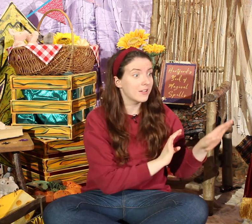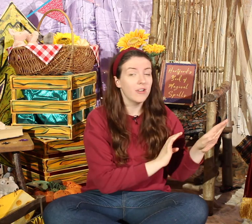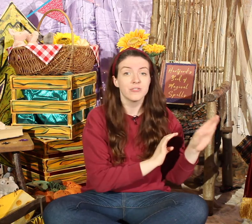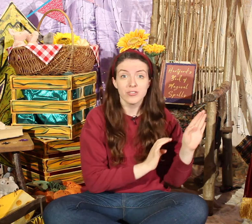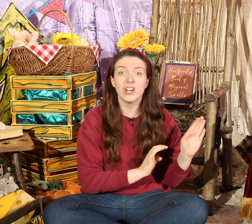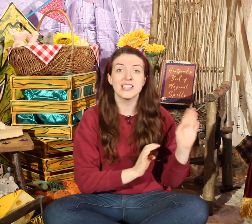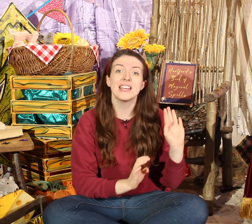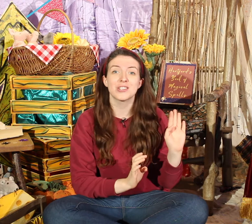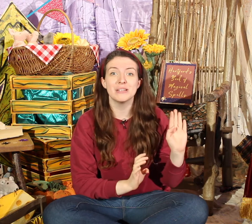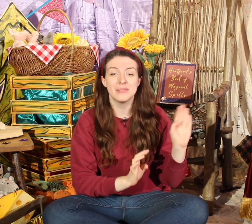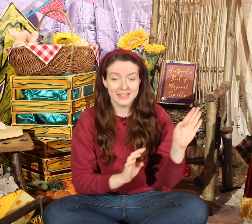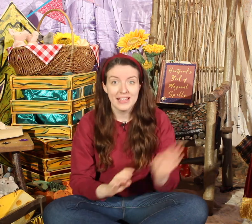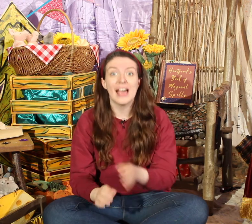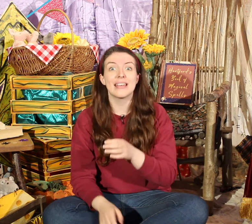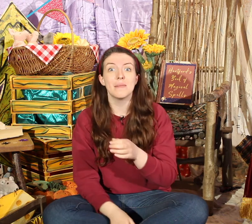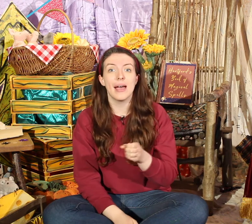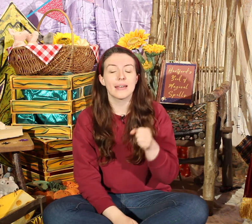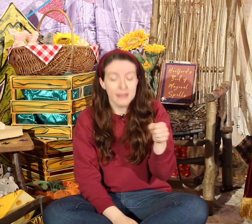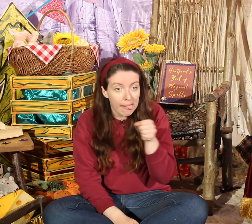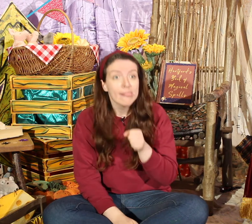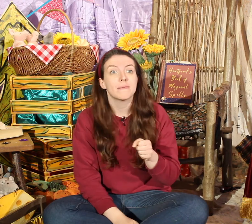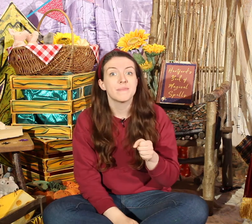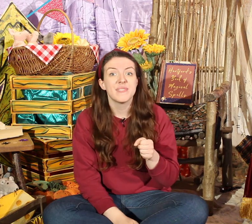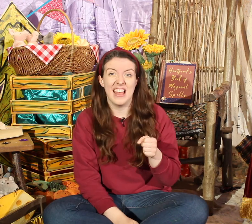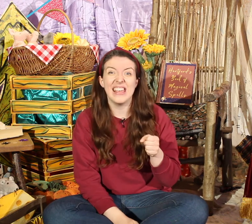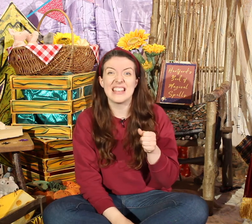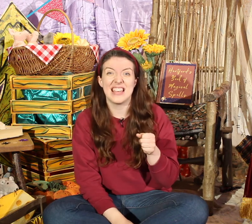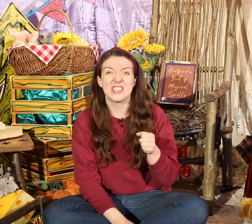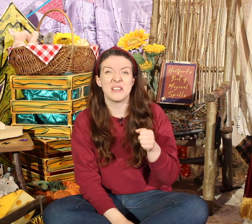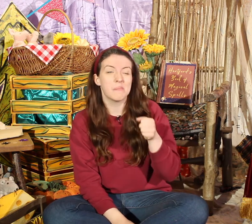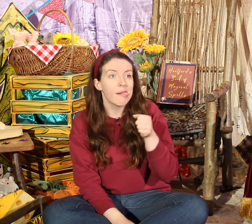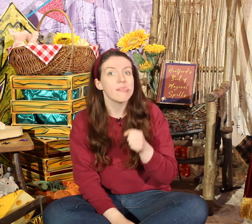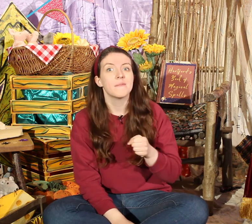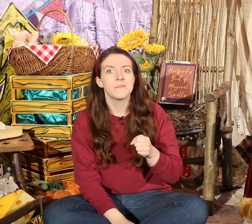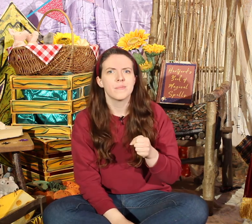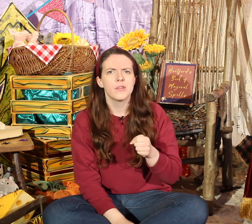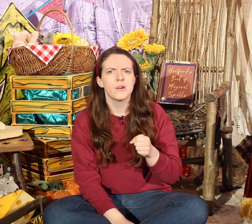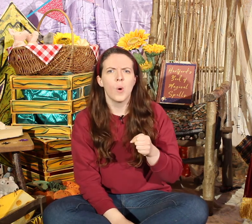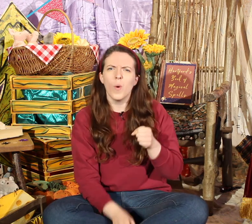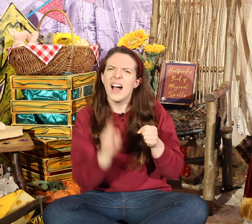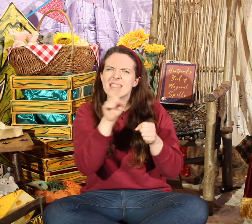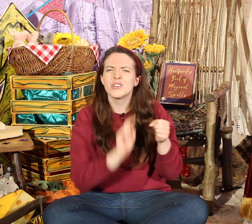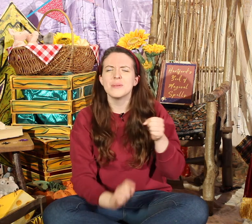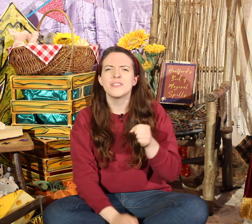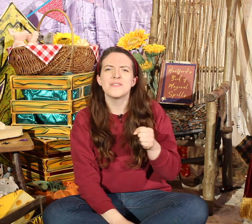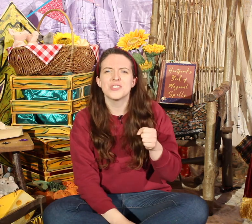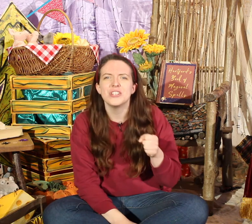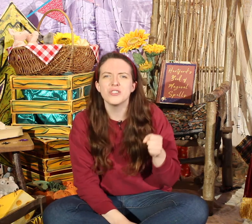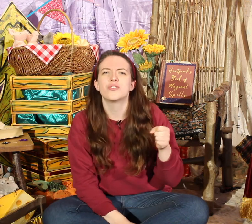off, got an ice cream, and came back and ate his ice cream. What ice cream flavors are in your